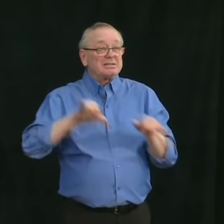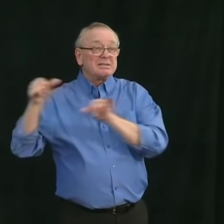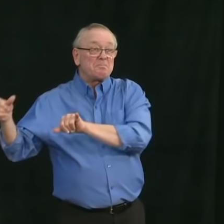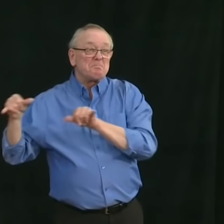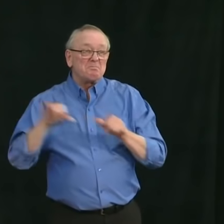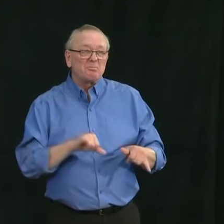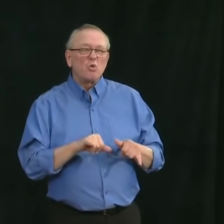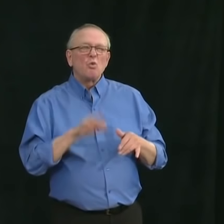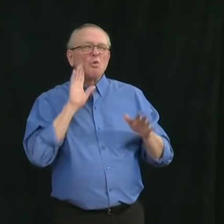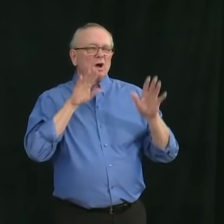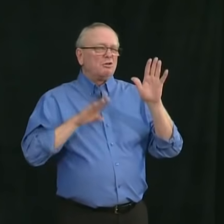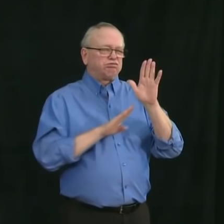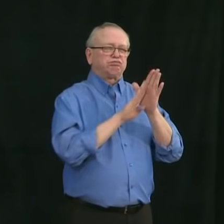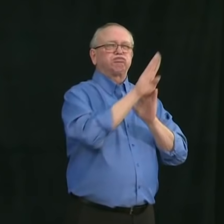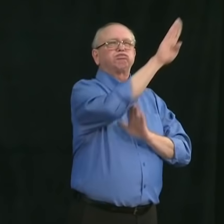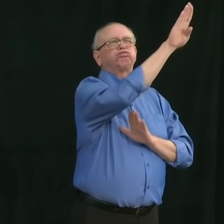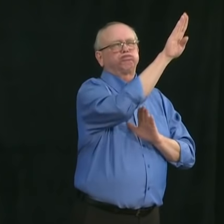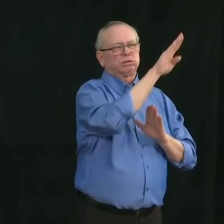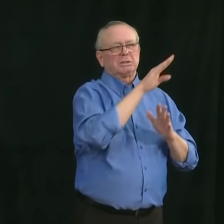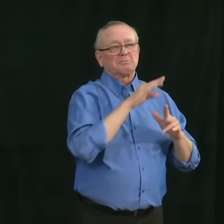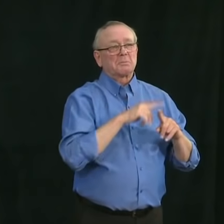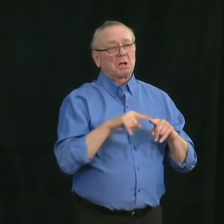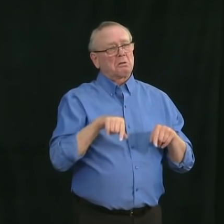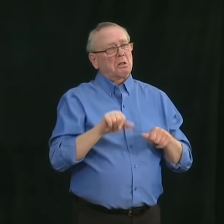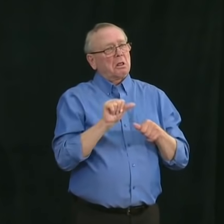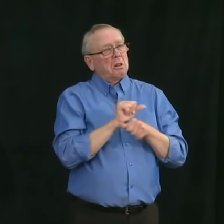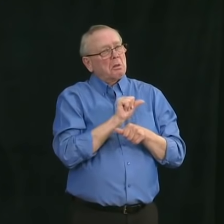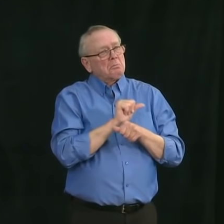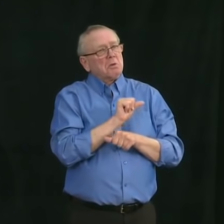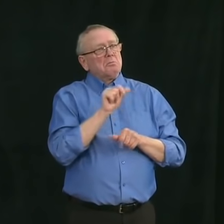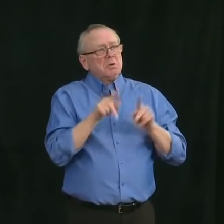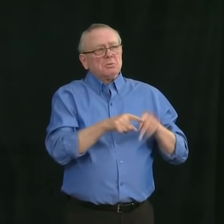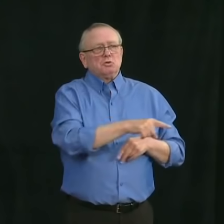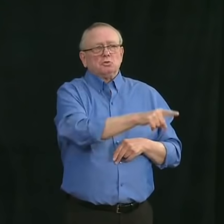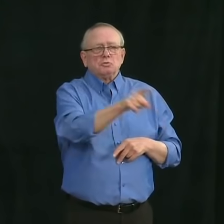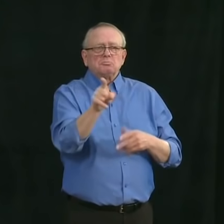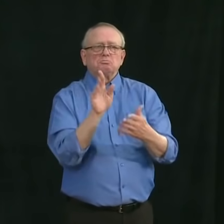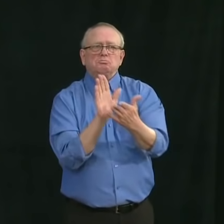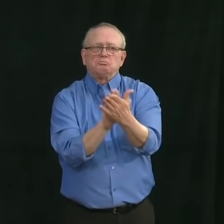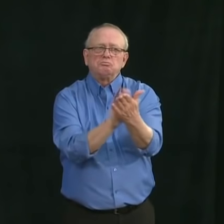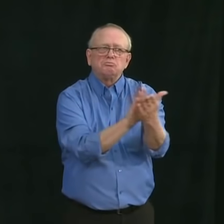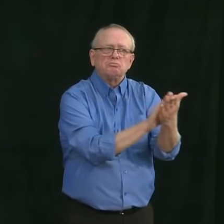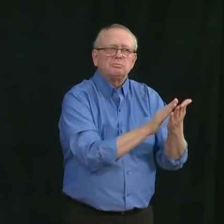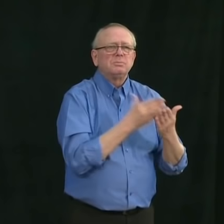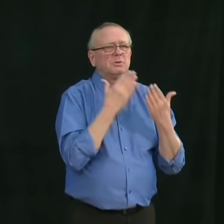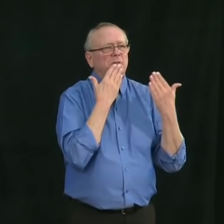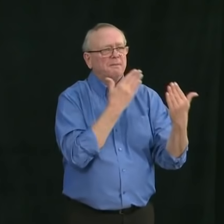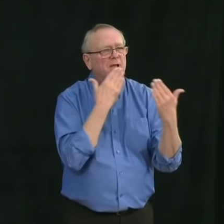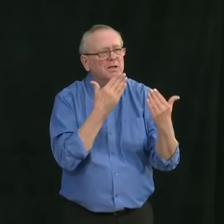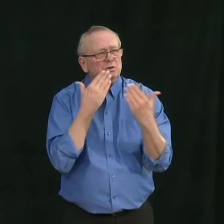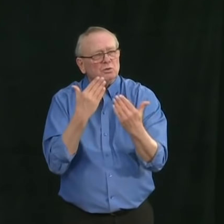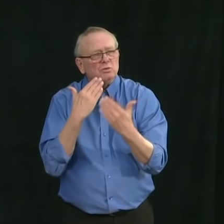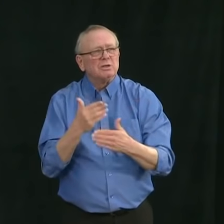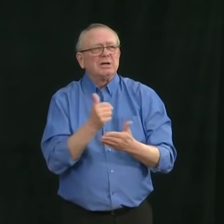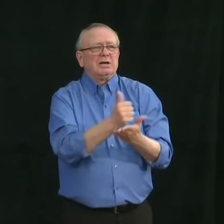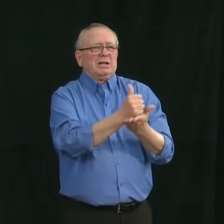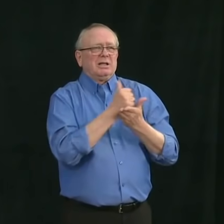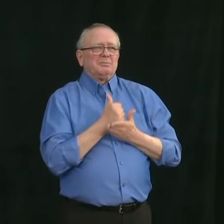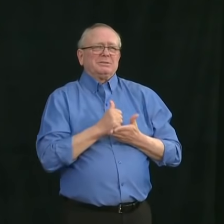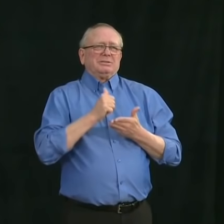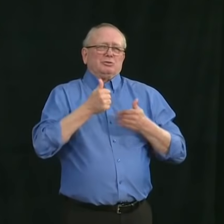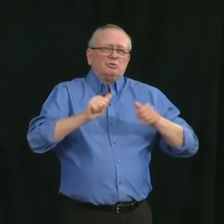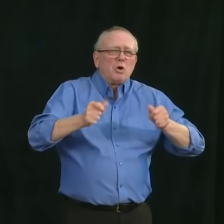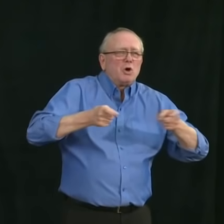the virus under control. With respect to the spread of the virus outside of those outbreaks,